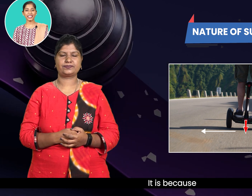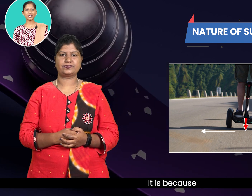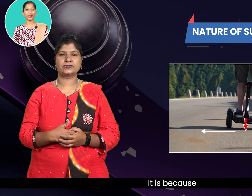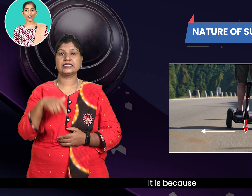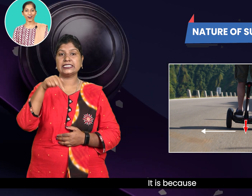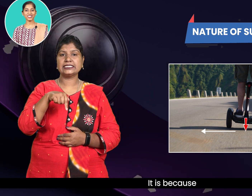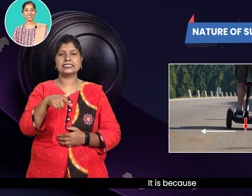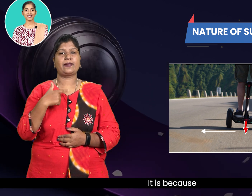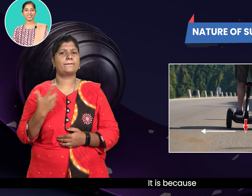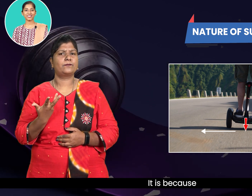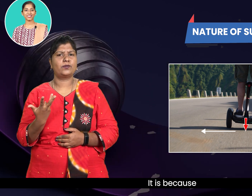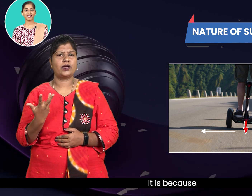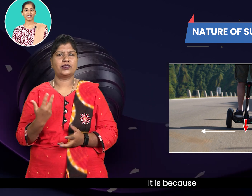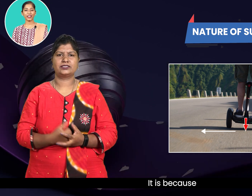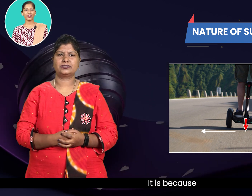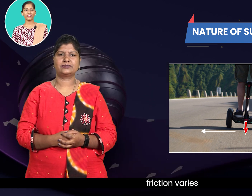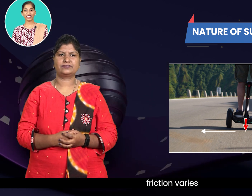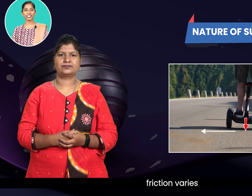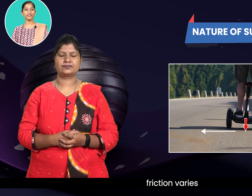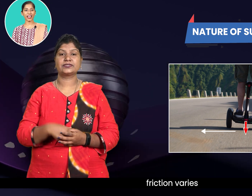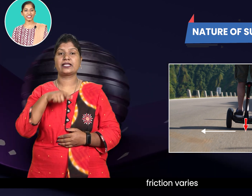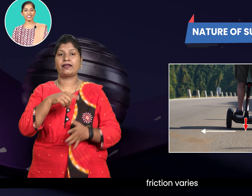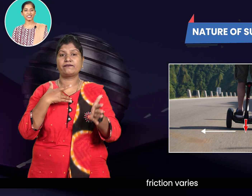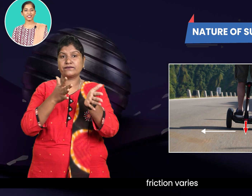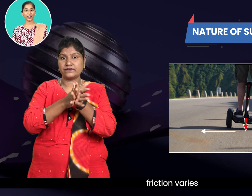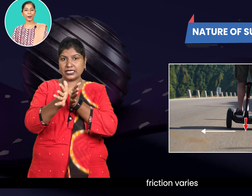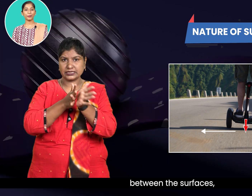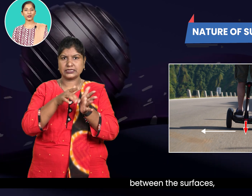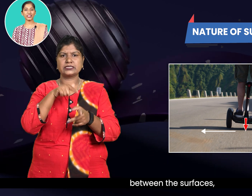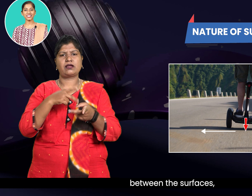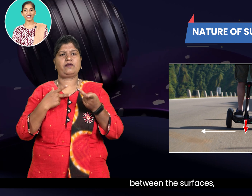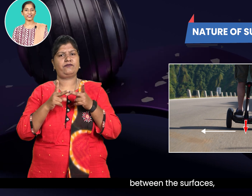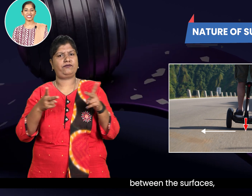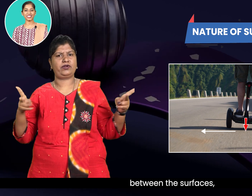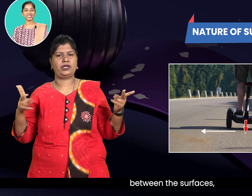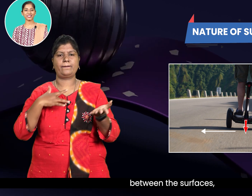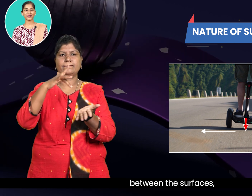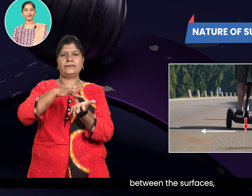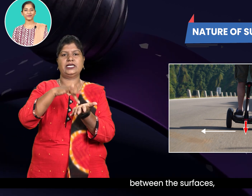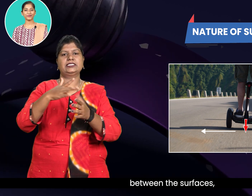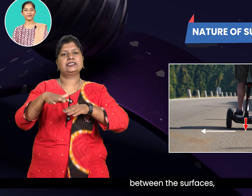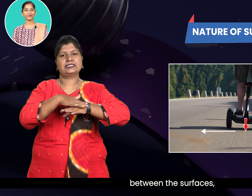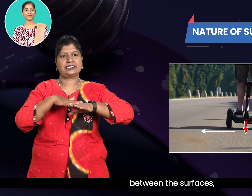It is because friction varies between the surfaces.